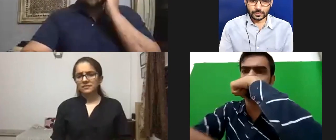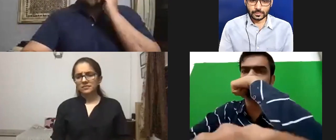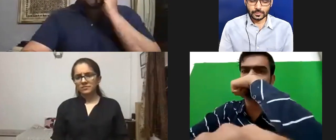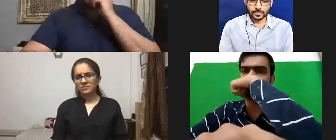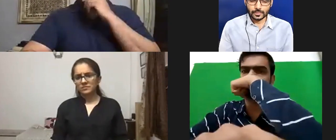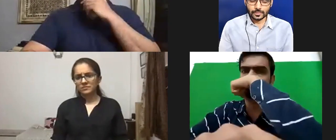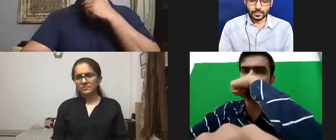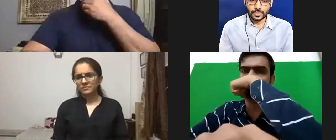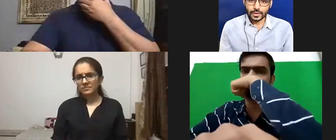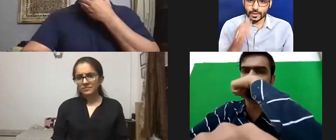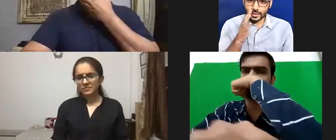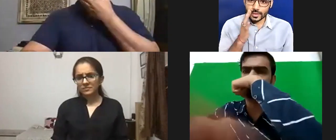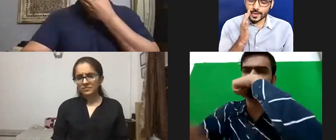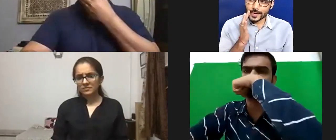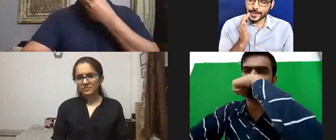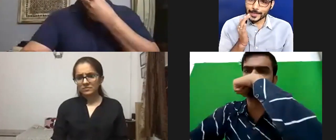that?